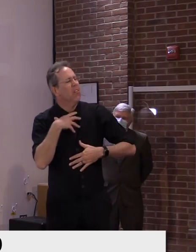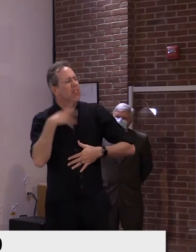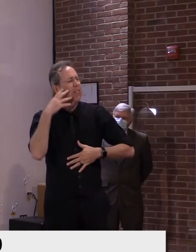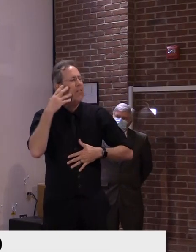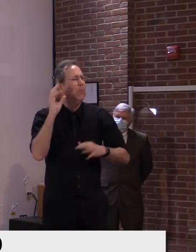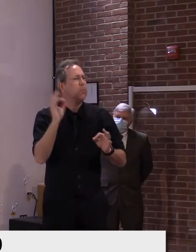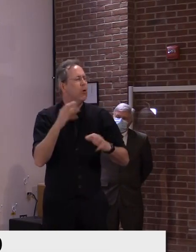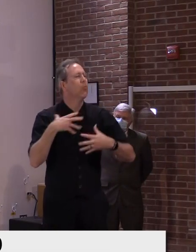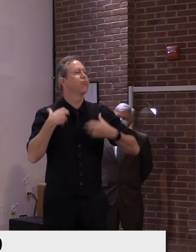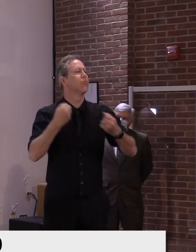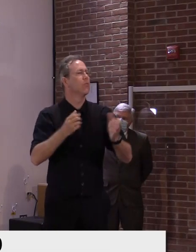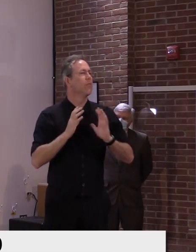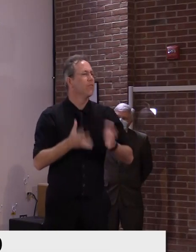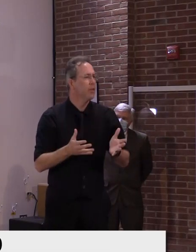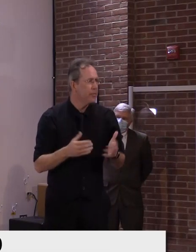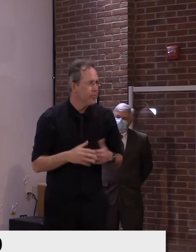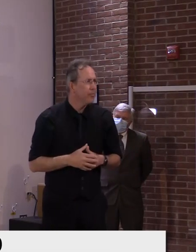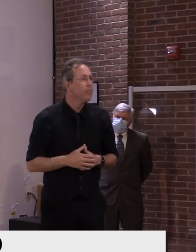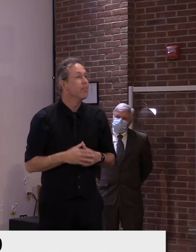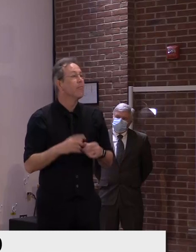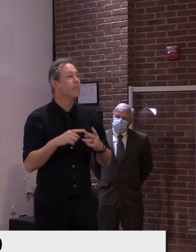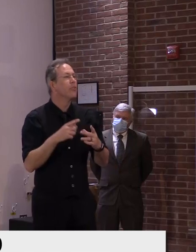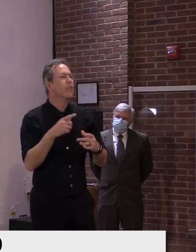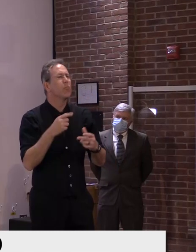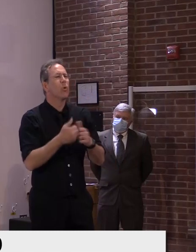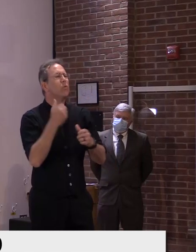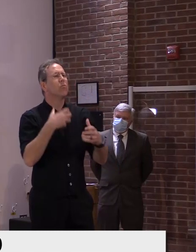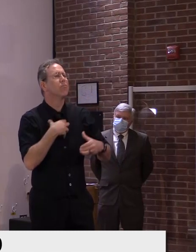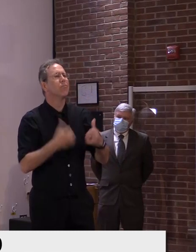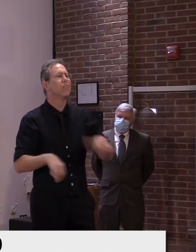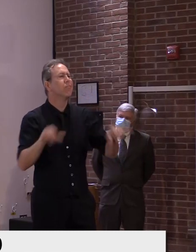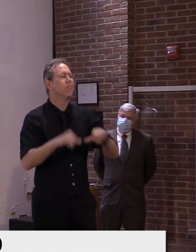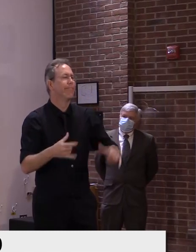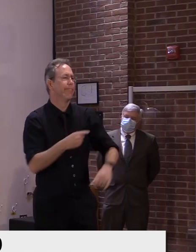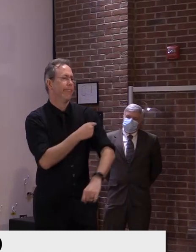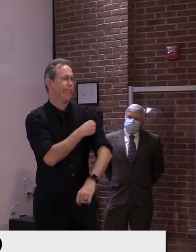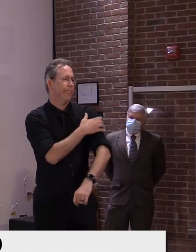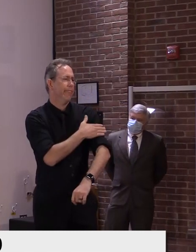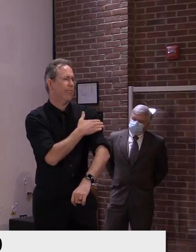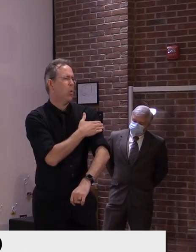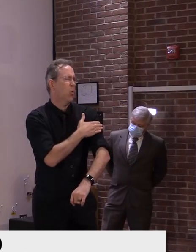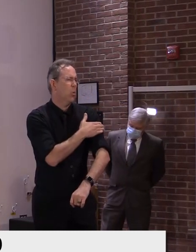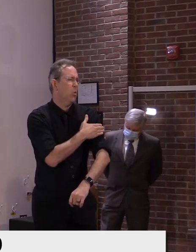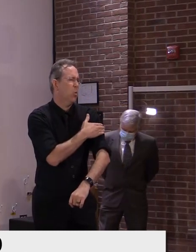fever, achiness in the body, headache, things of that sort, that are short-lived